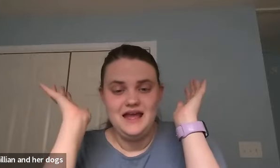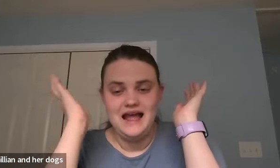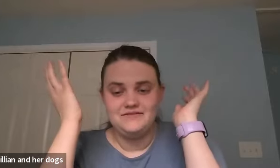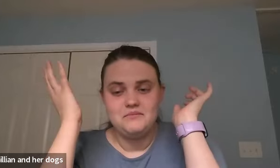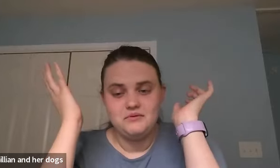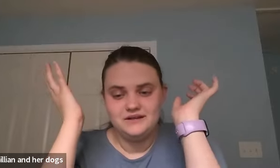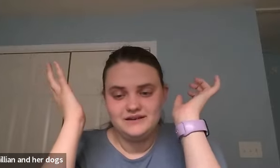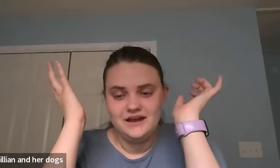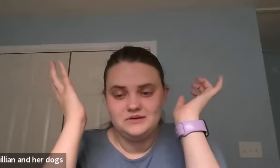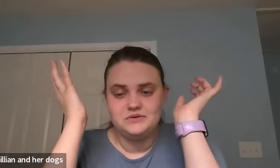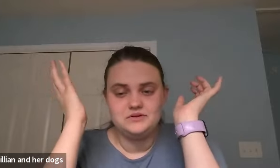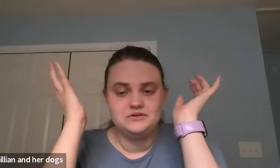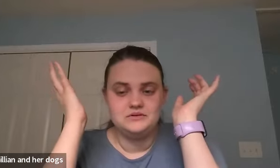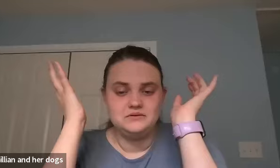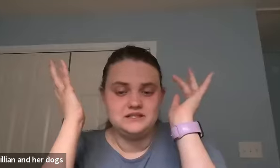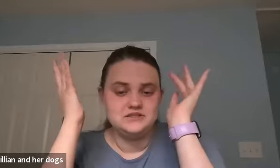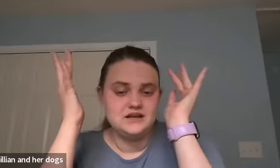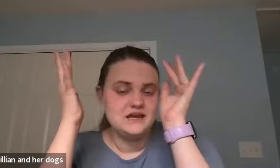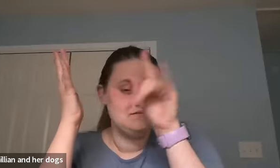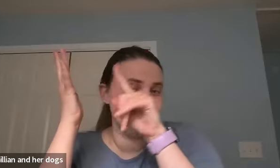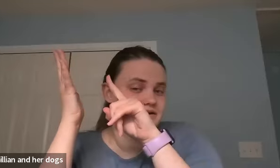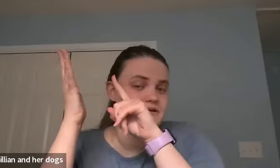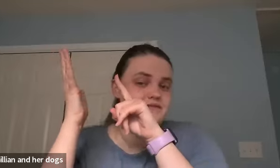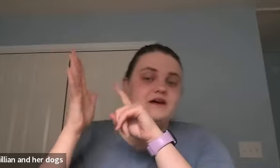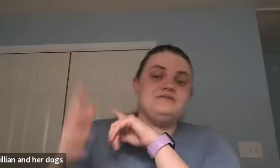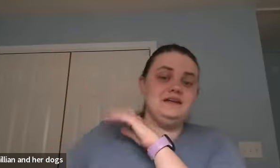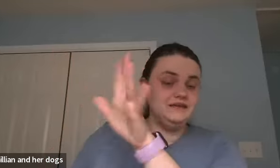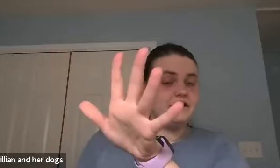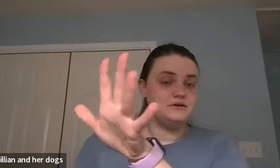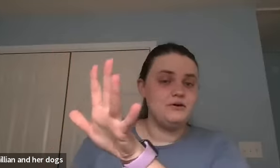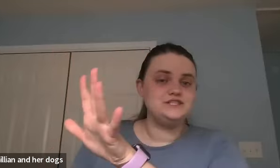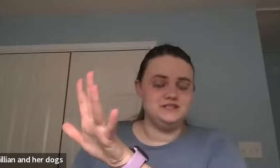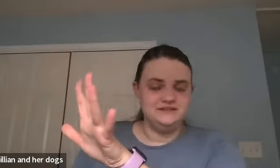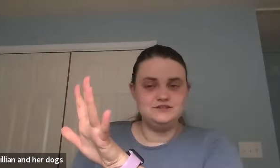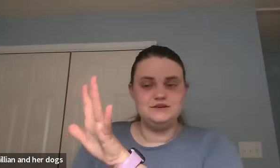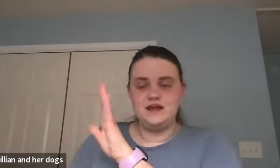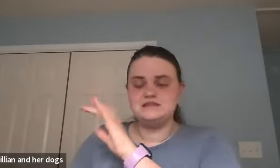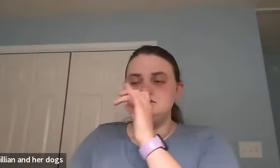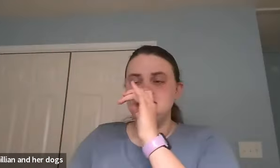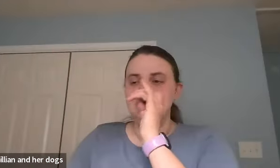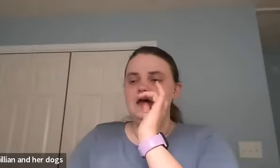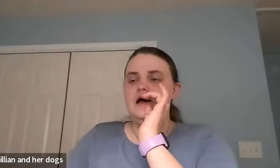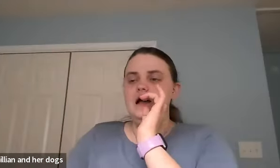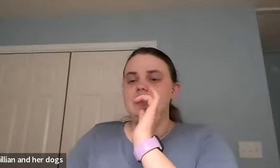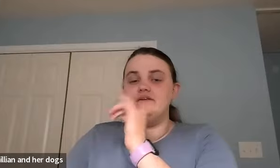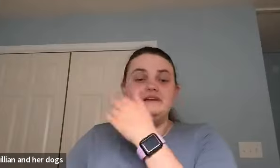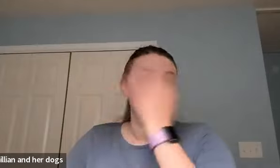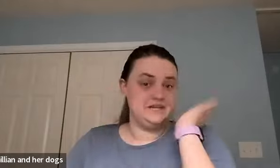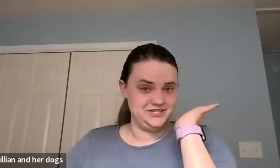at that point, I will let you guys have if you have any final questions, you can ask them. And then we can finish.